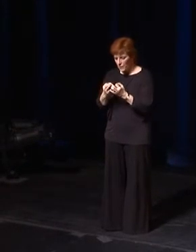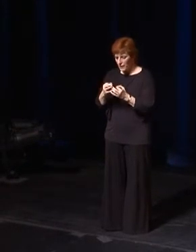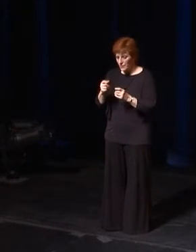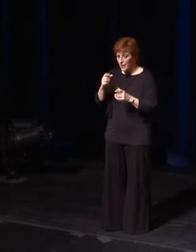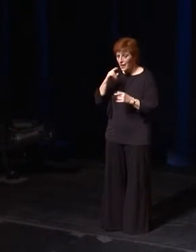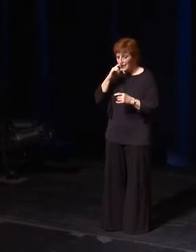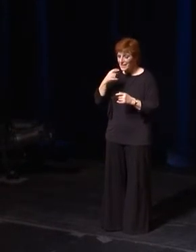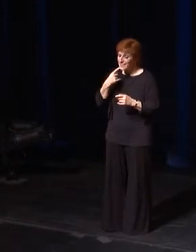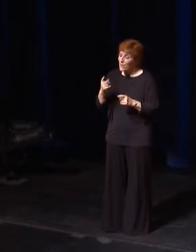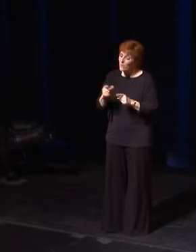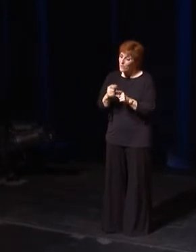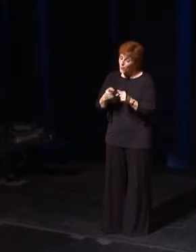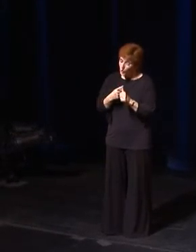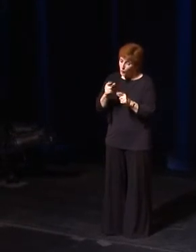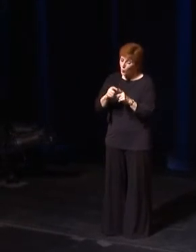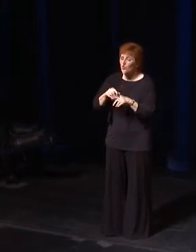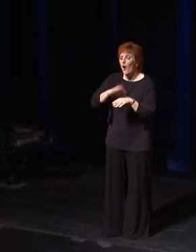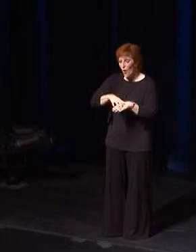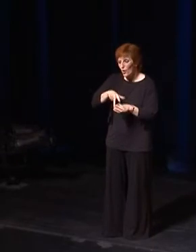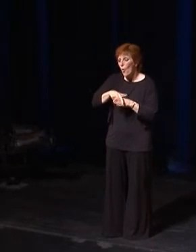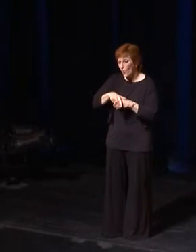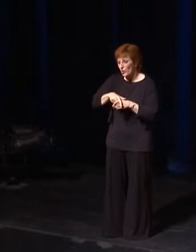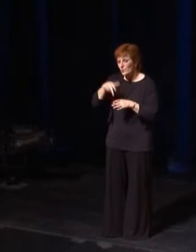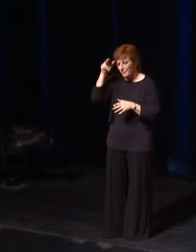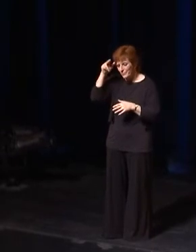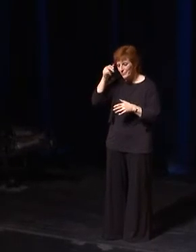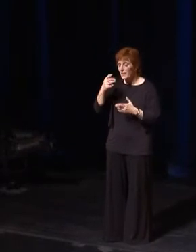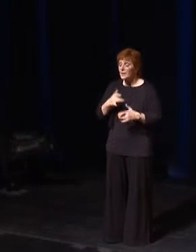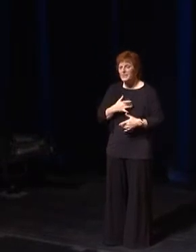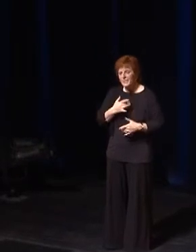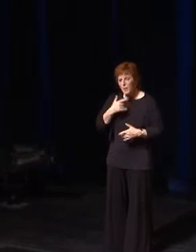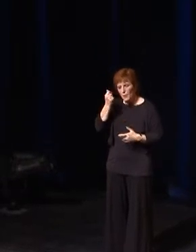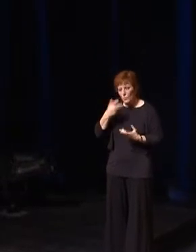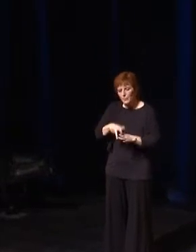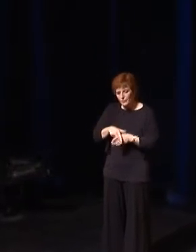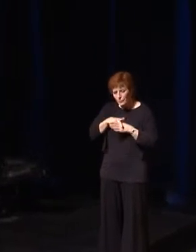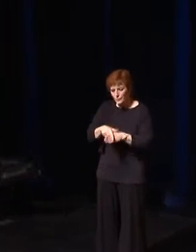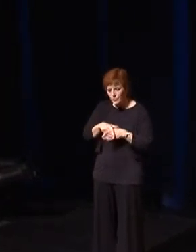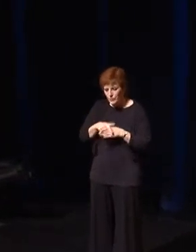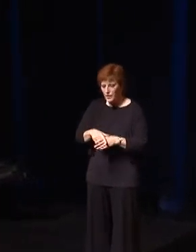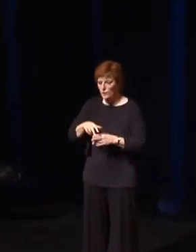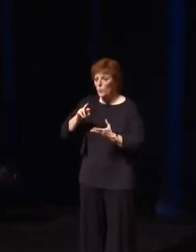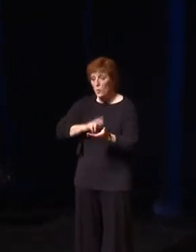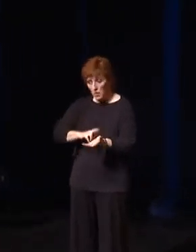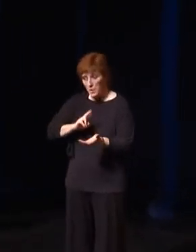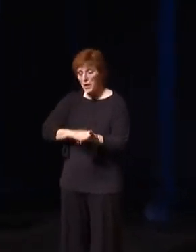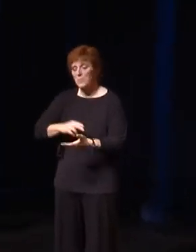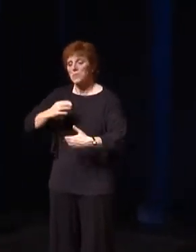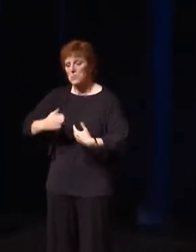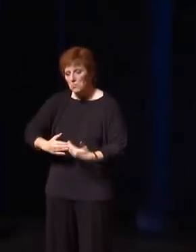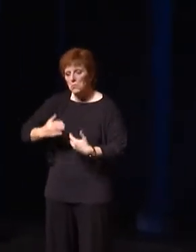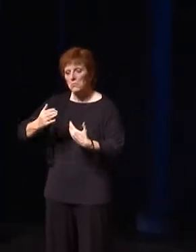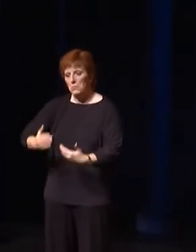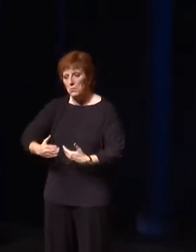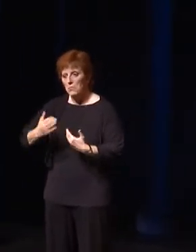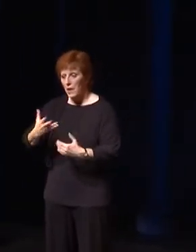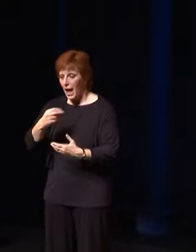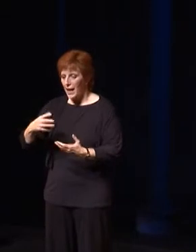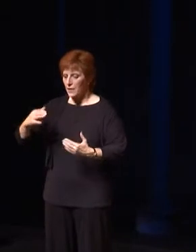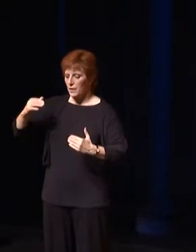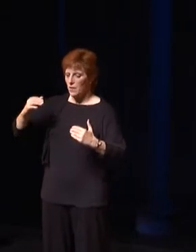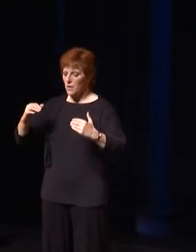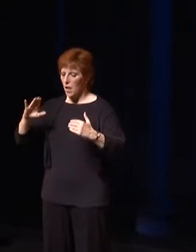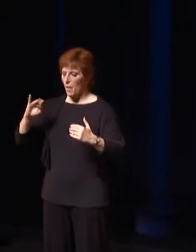horse. And I think the reason for that is sensory, because when you're riding, you're getting rhythmic activities and balancing